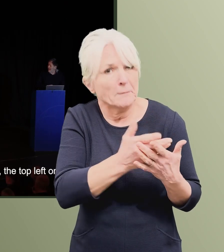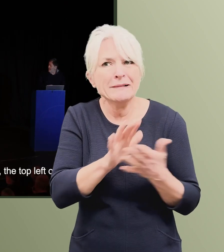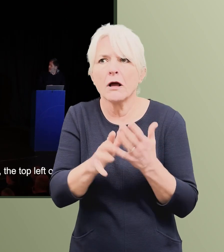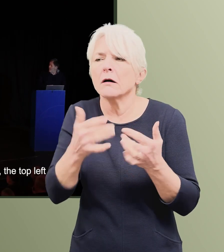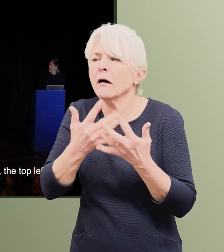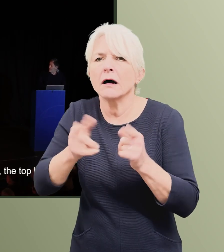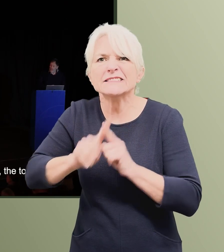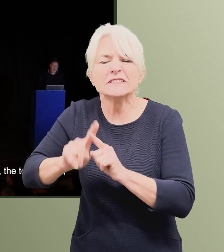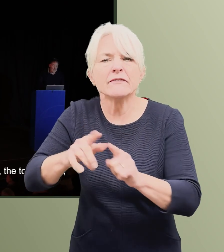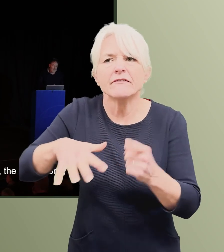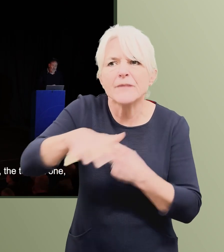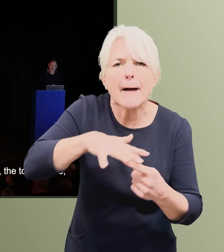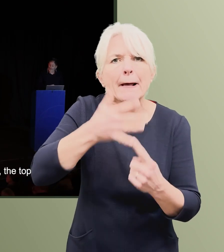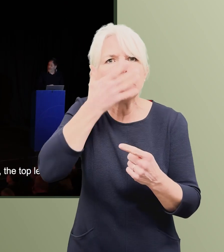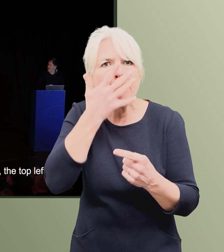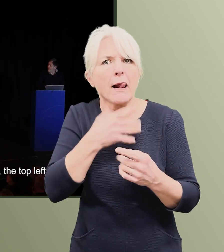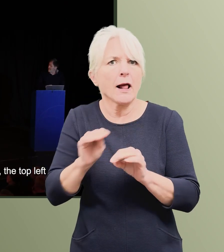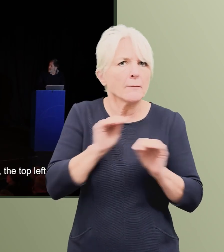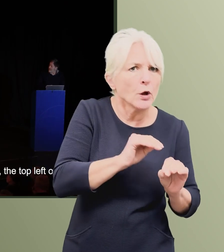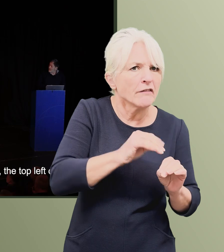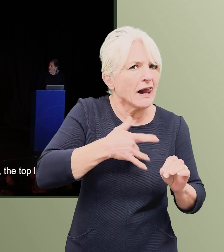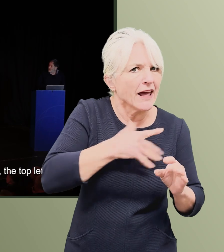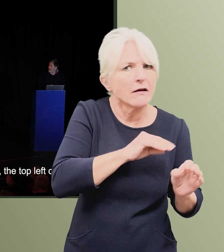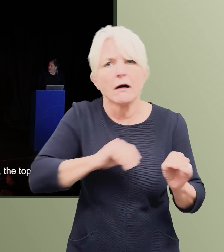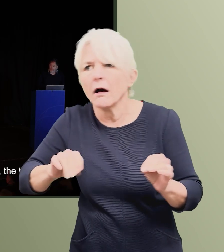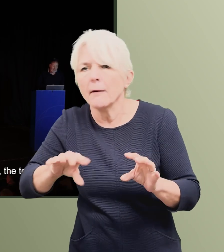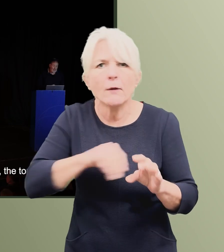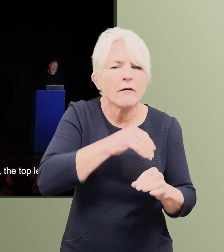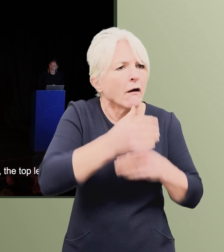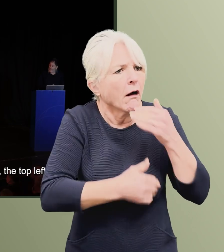Trellyffaint, and the one next door to Trellyffaint is the one